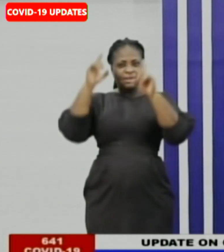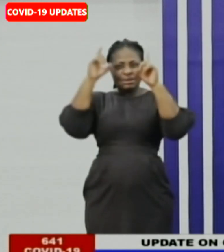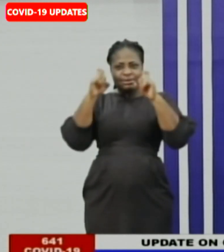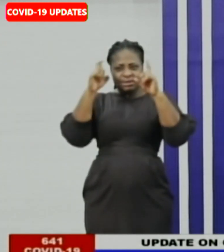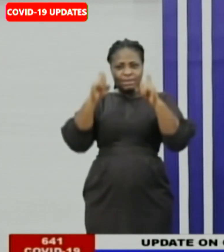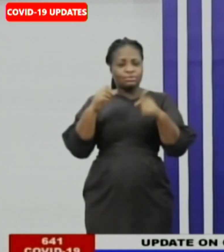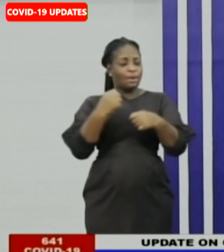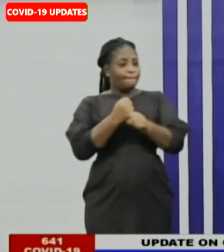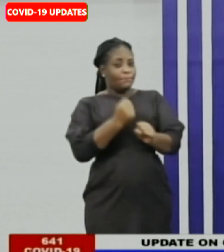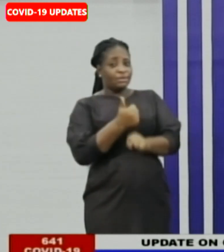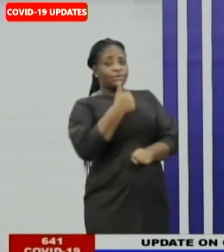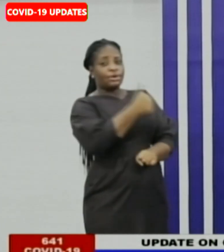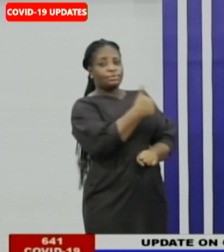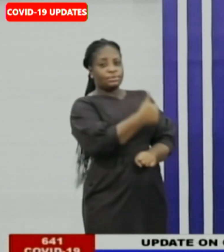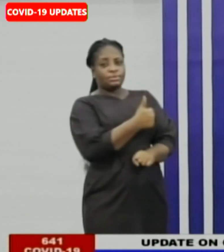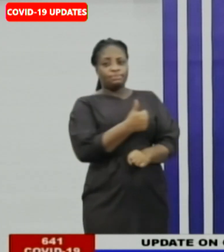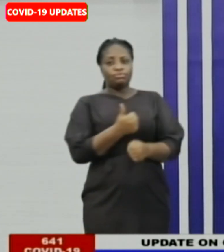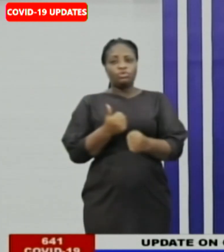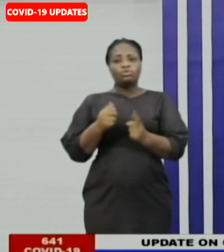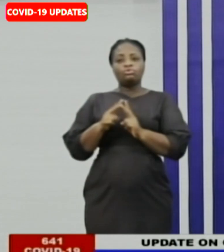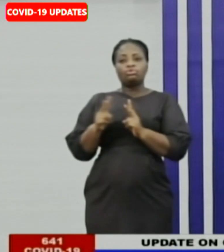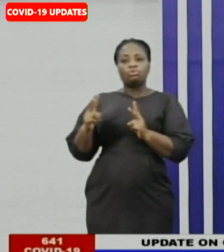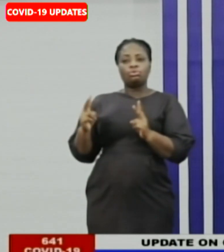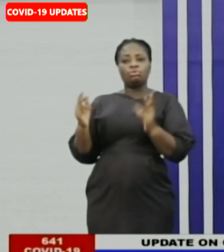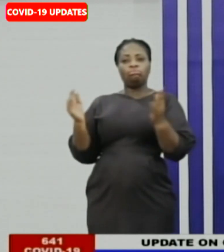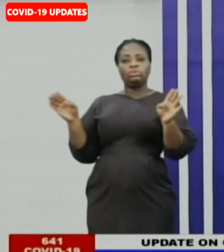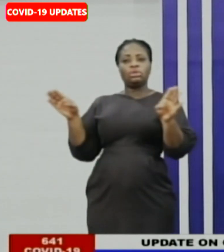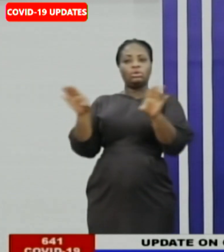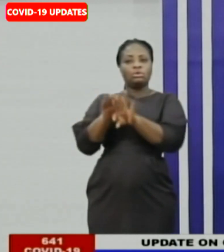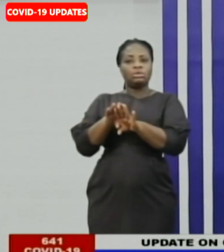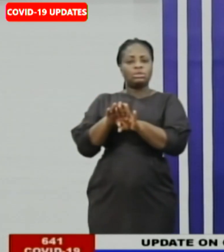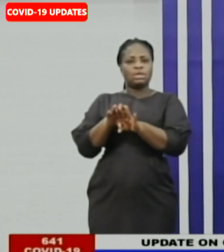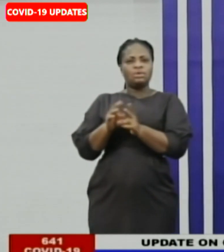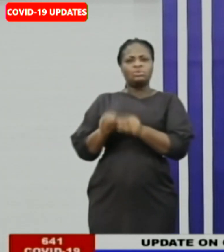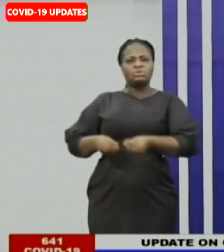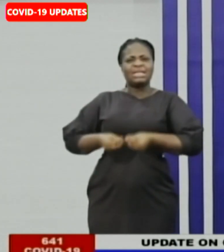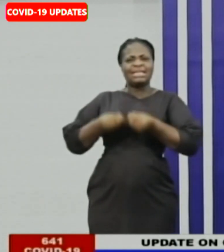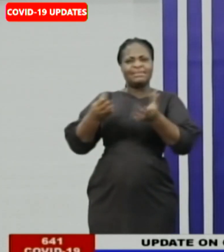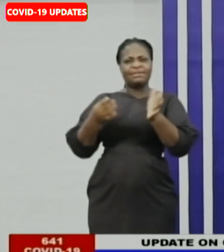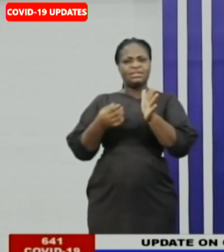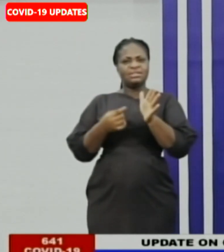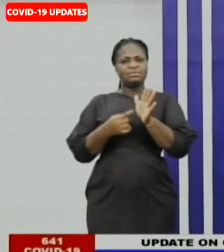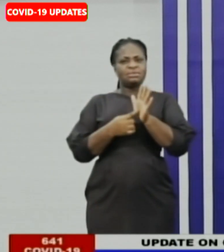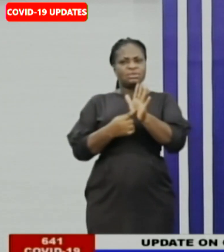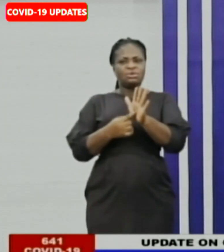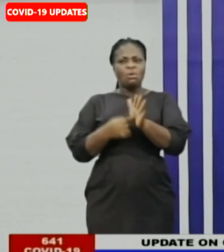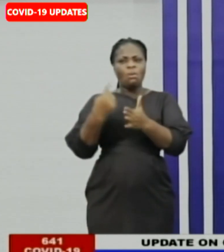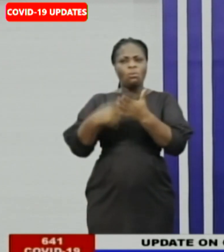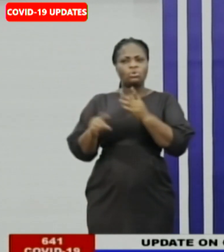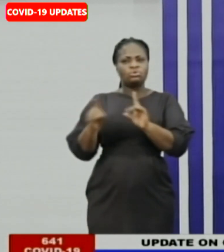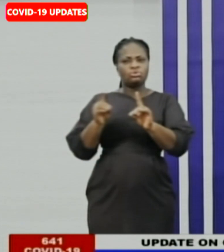for ourselves to literally lock down and conduct, to give us an indication of what to do